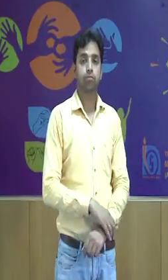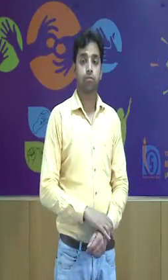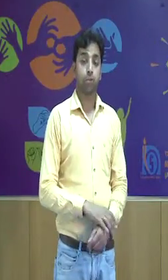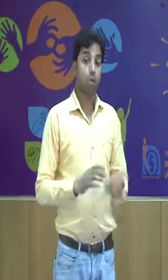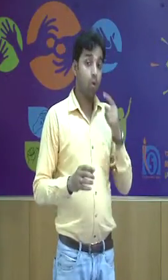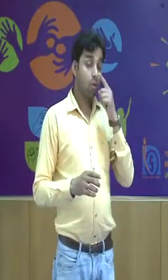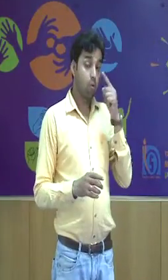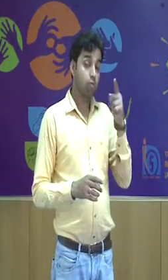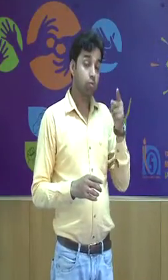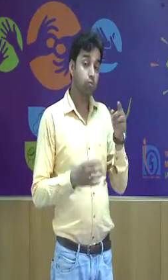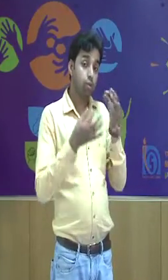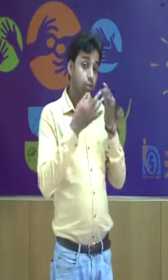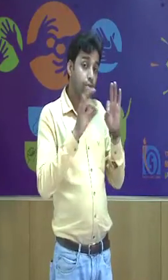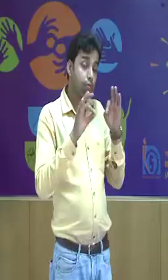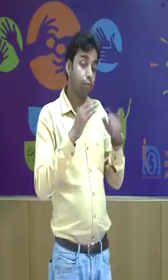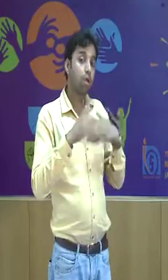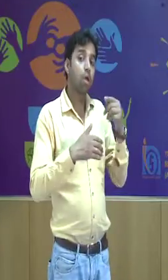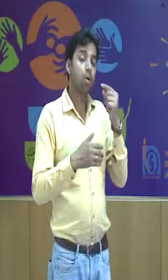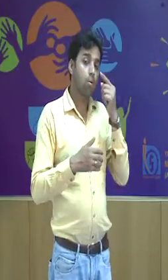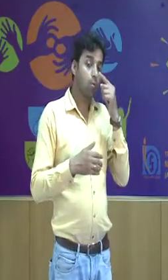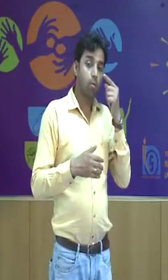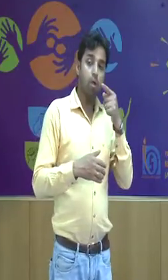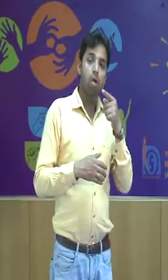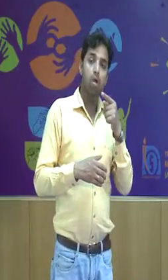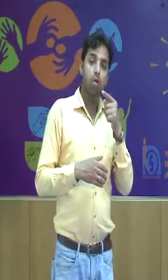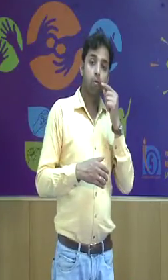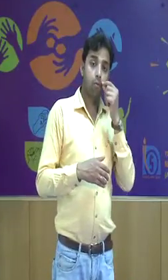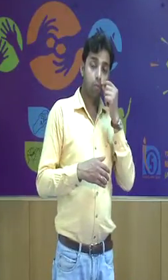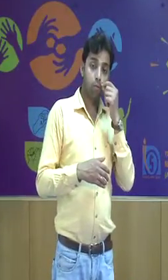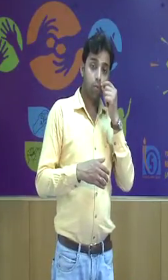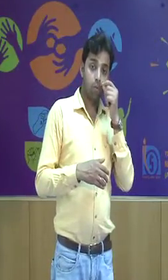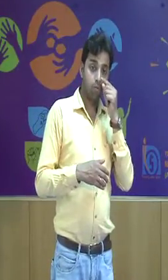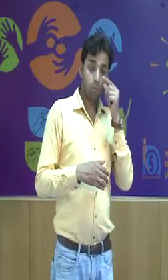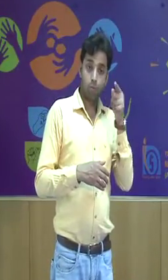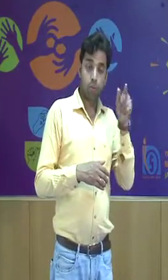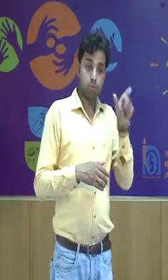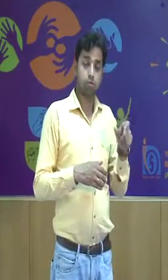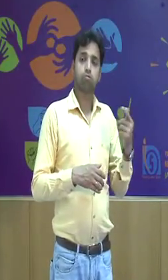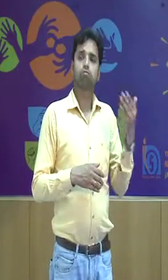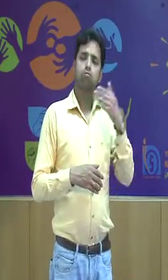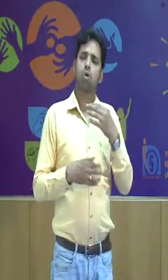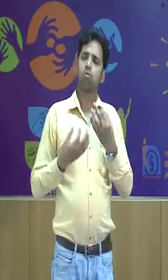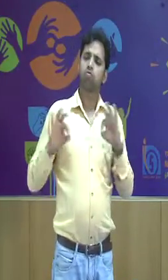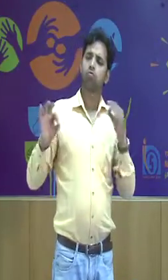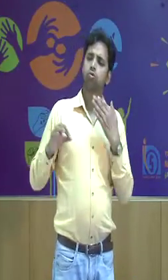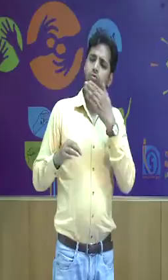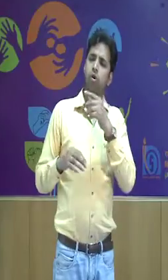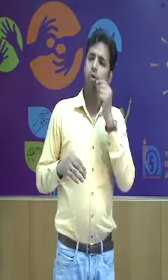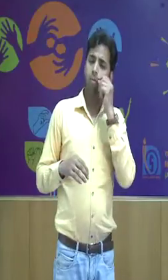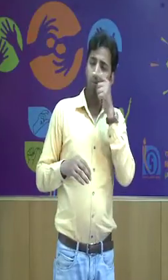Women were free to marry the man of their own choices in a ceremony called as